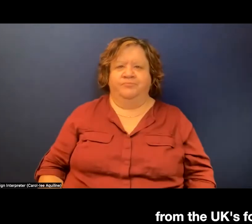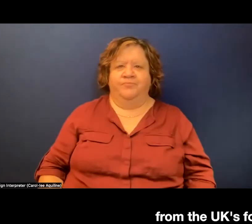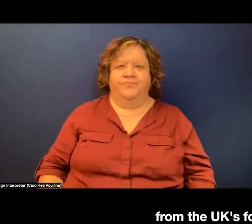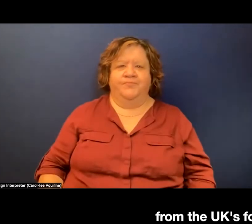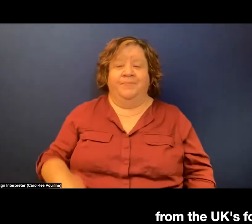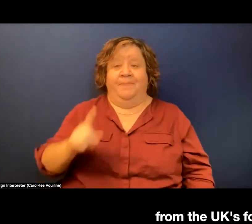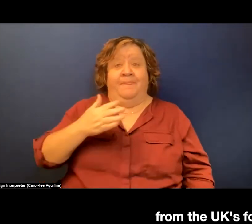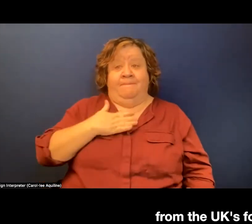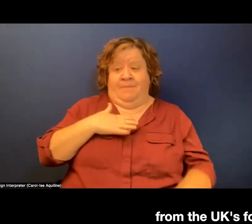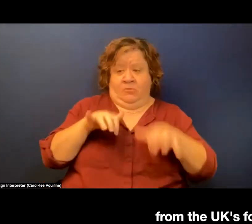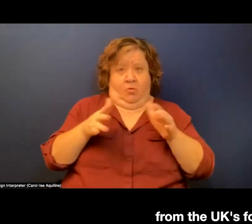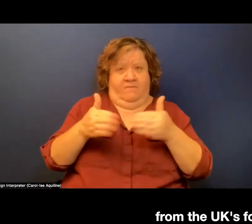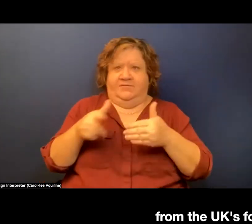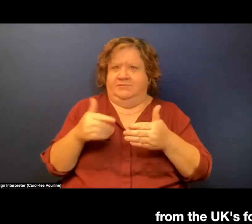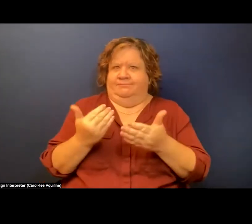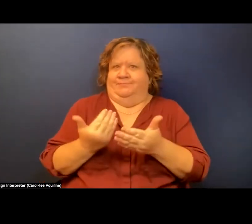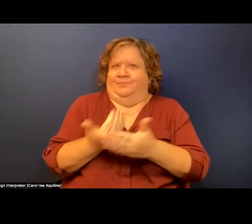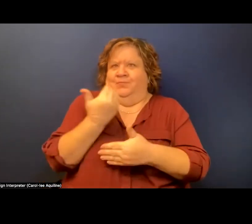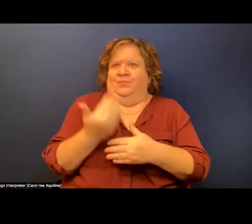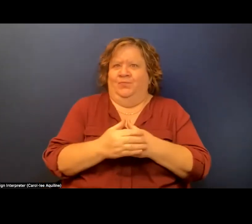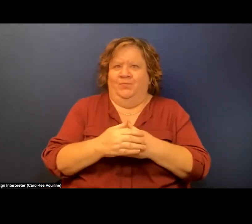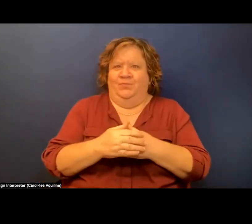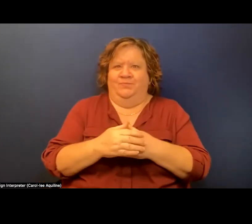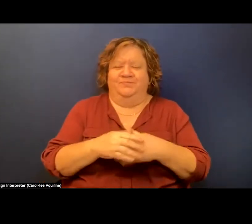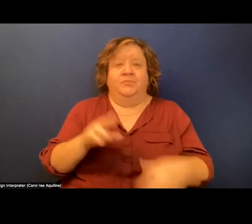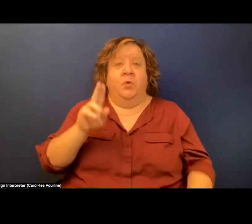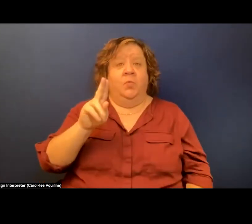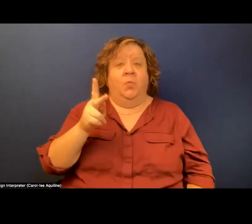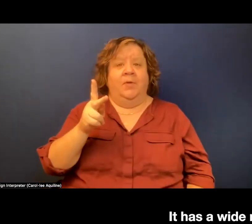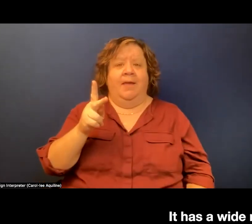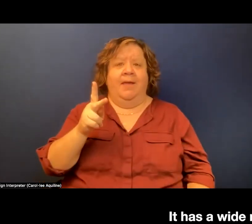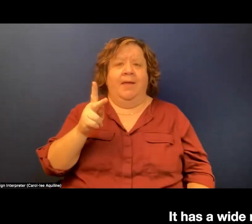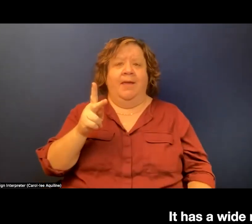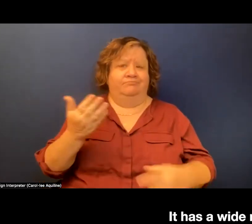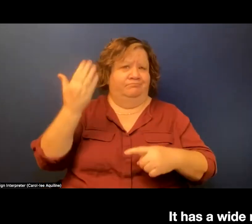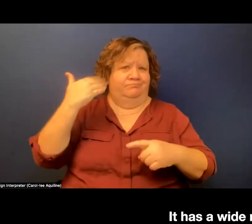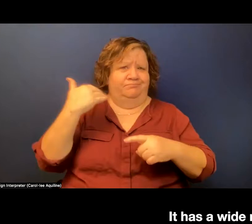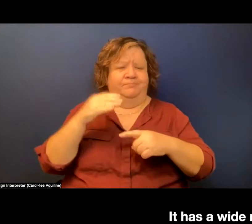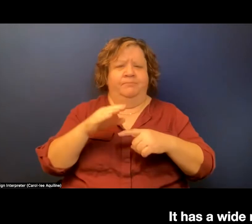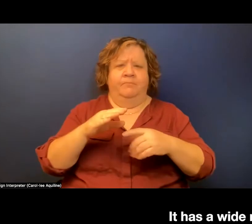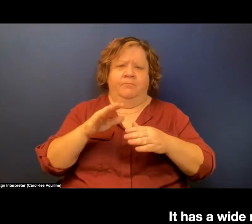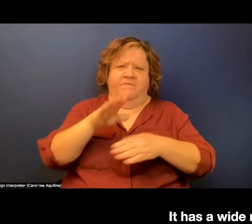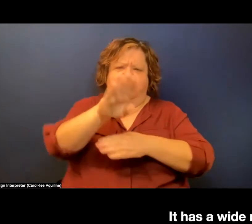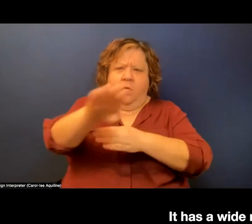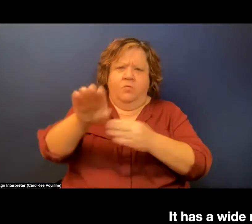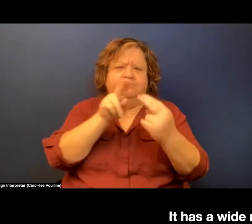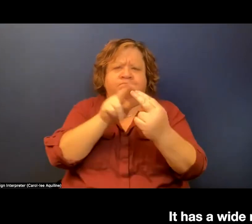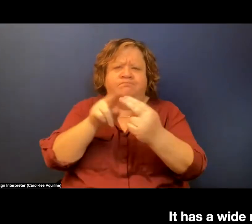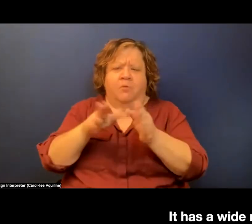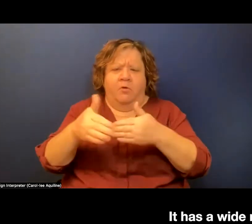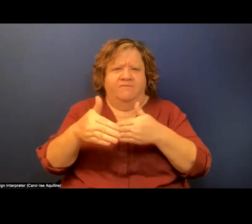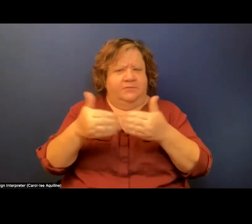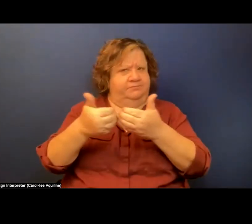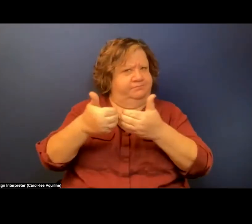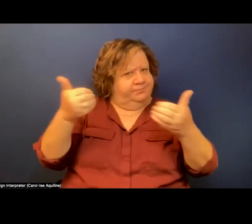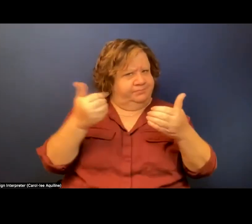the UK's Foreign Office and the Department for International Development. And it has a wide remit of